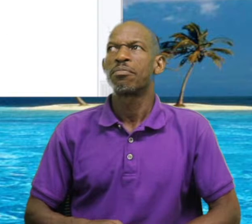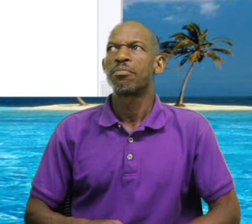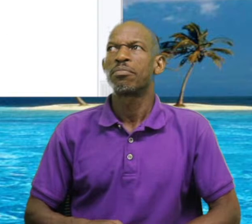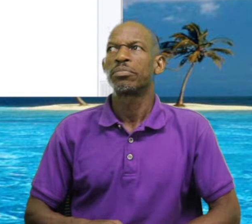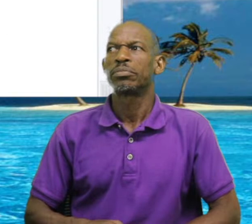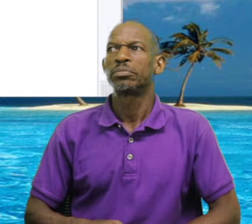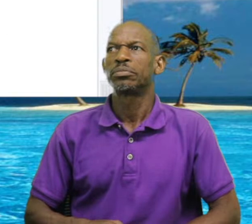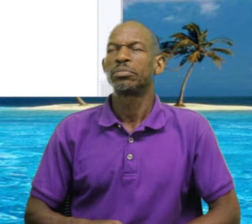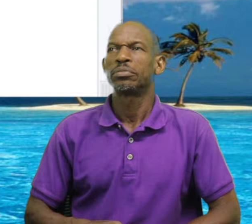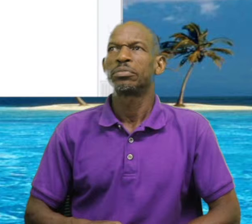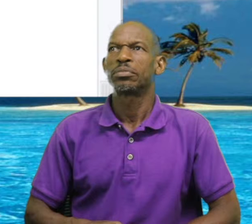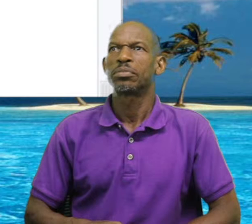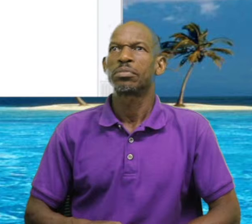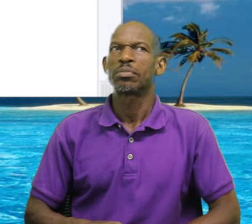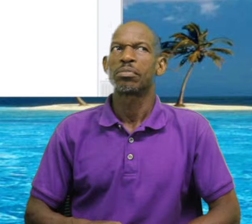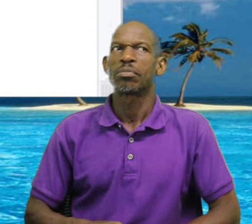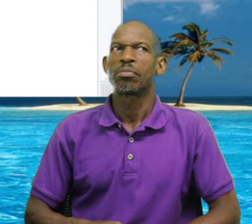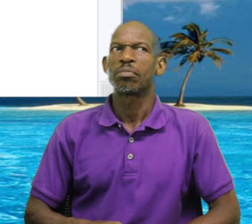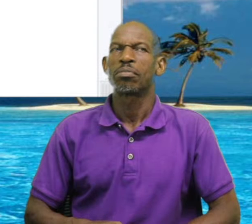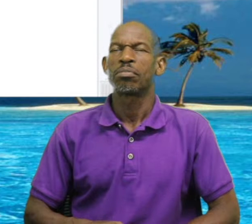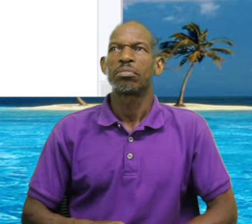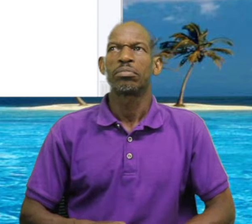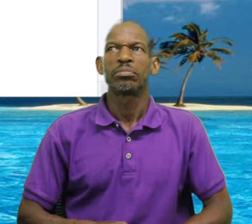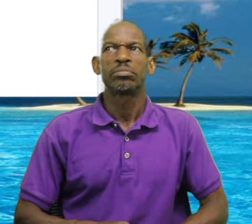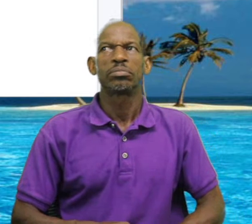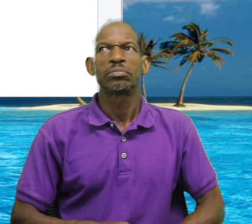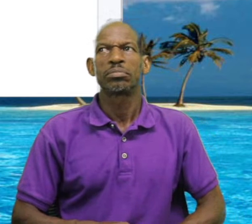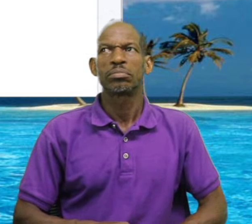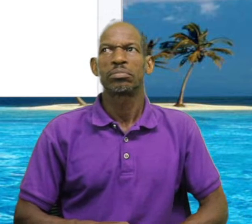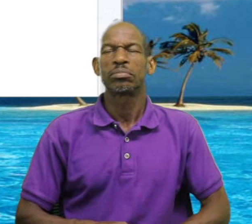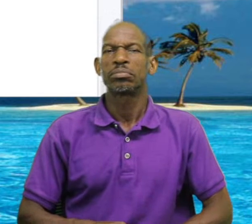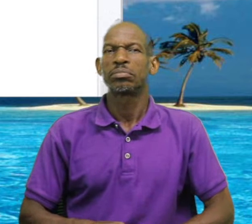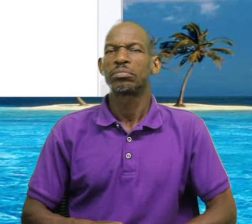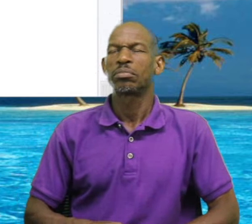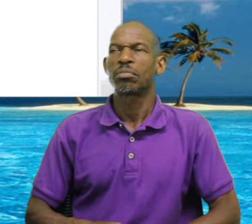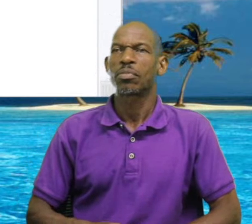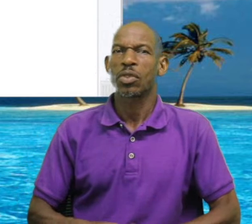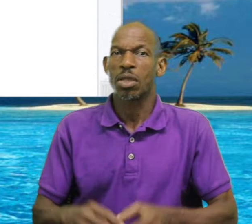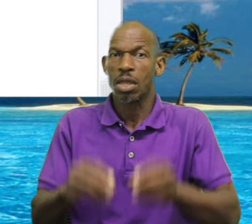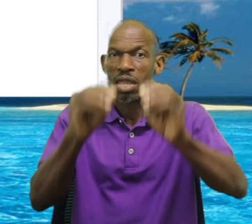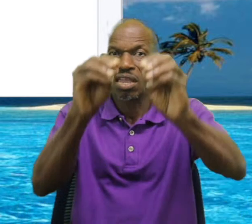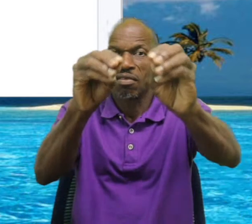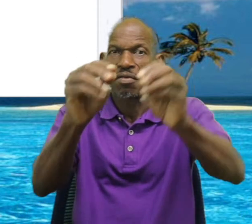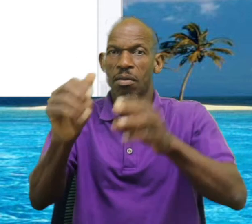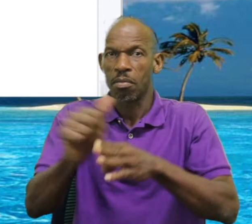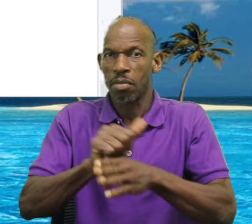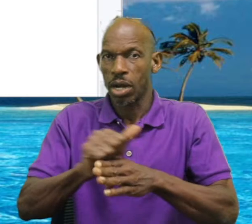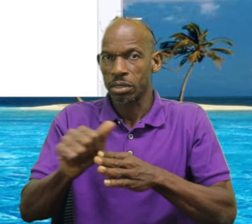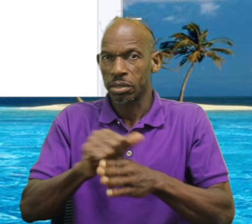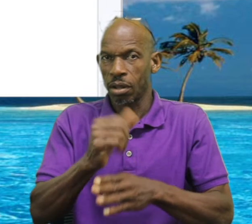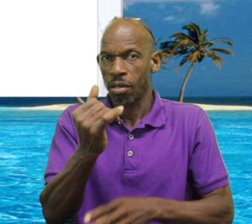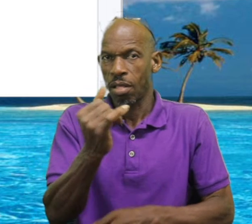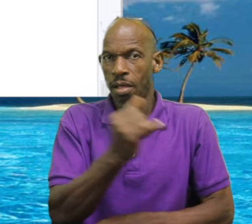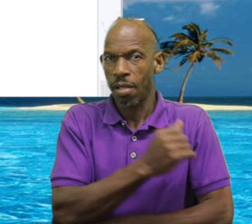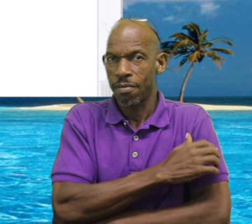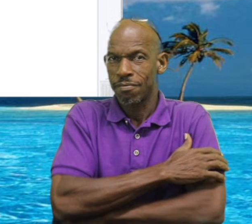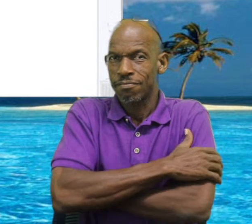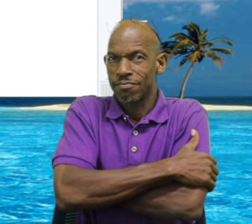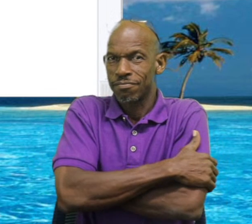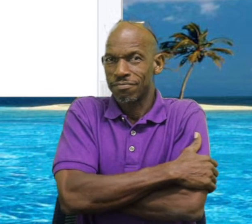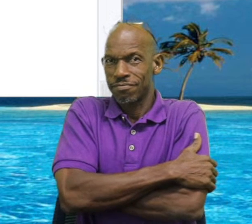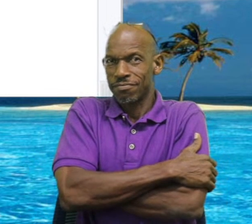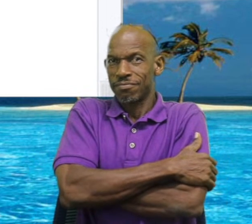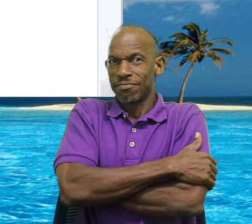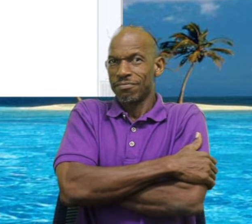So let's looking at the time. All right, let's look at some practice then. Instead of me giving you